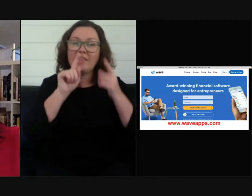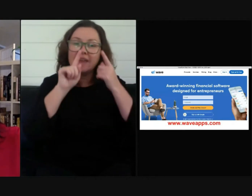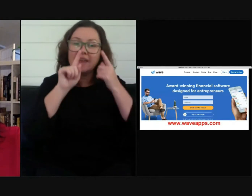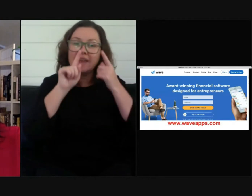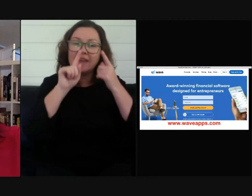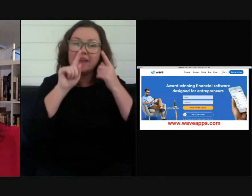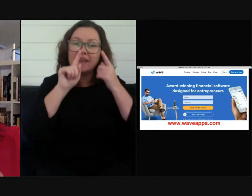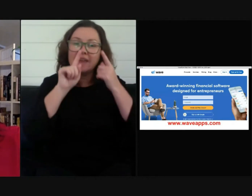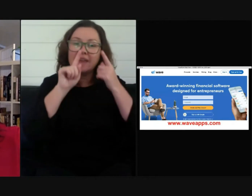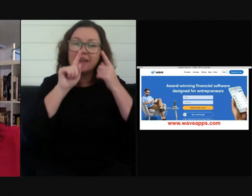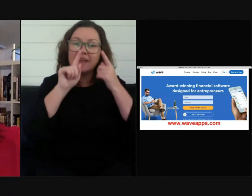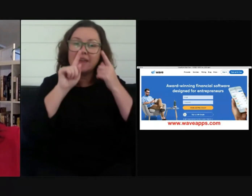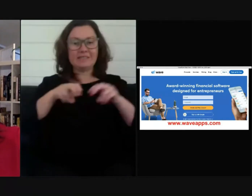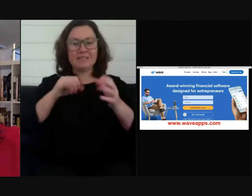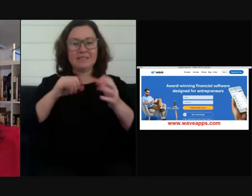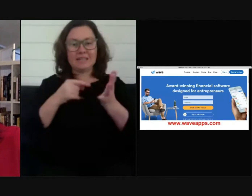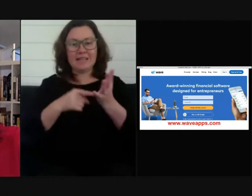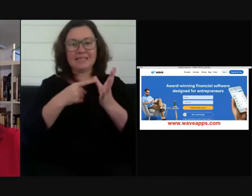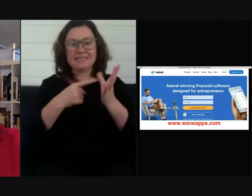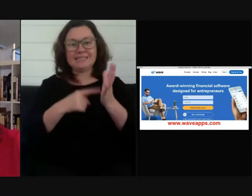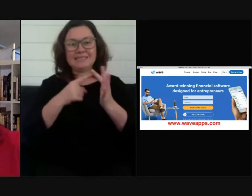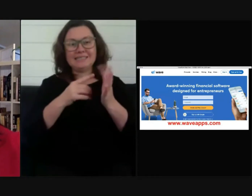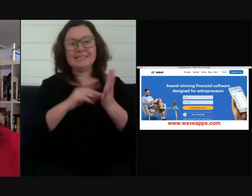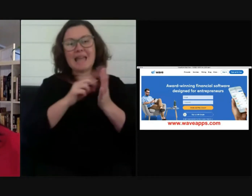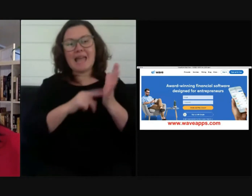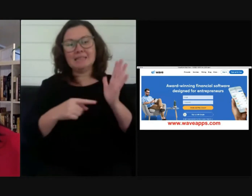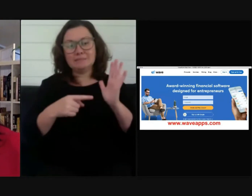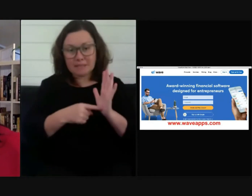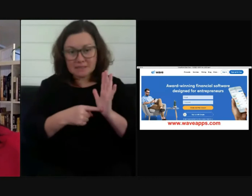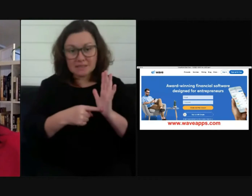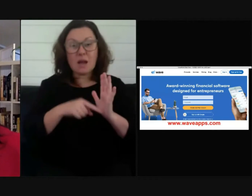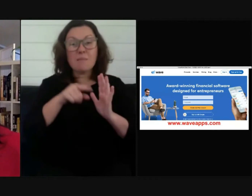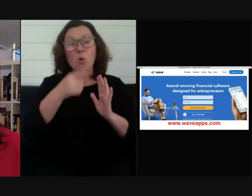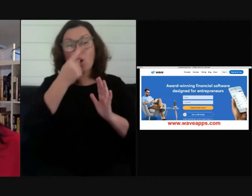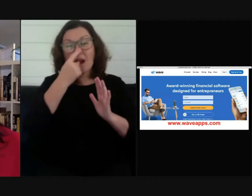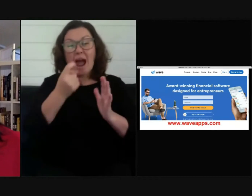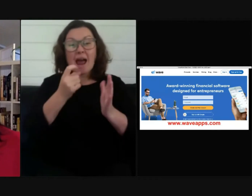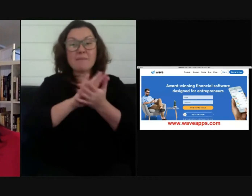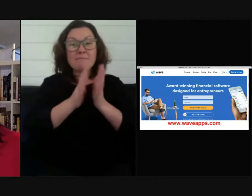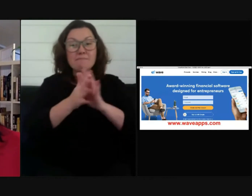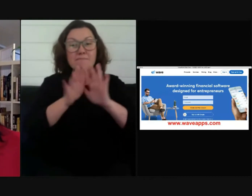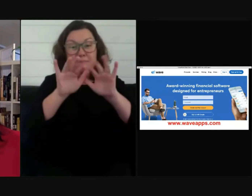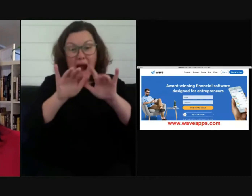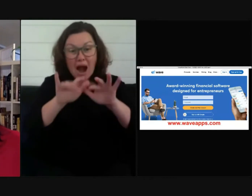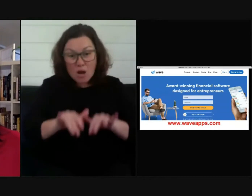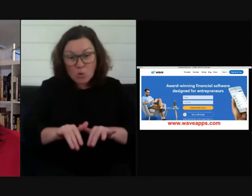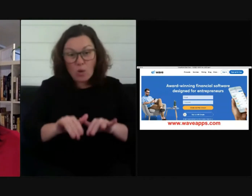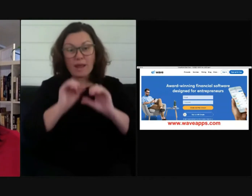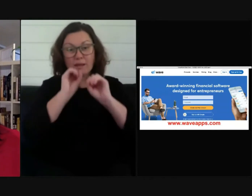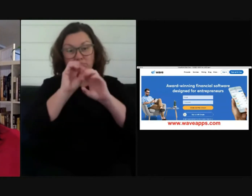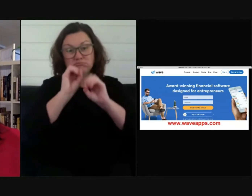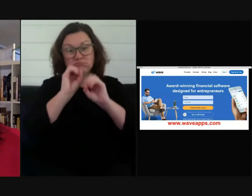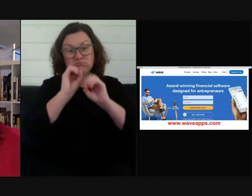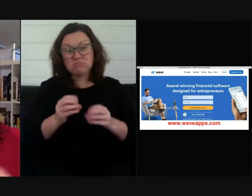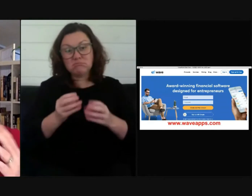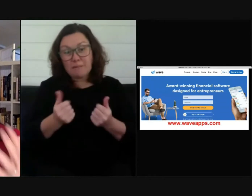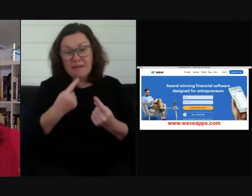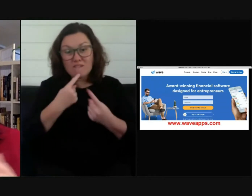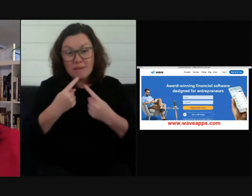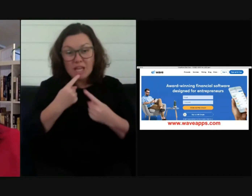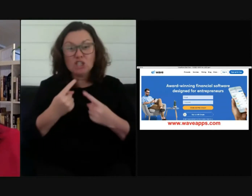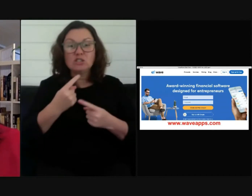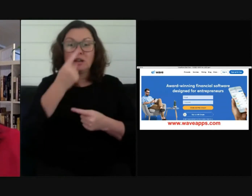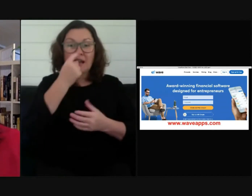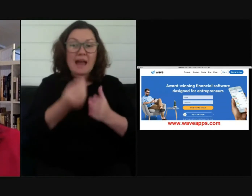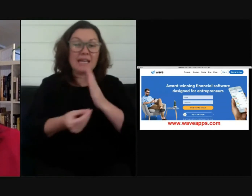the information and generate reports or issue invoices. And I just